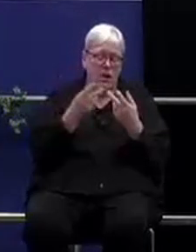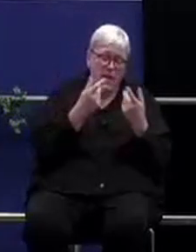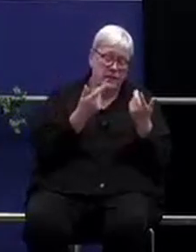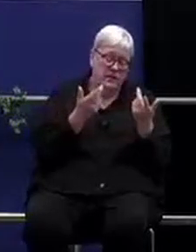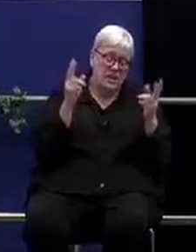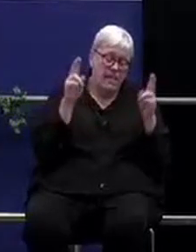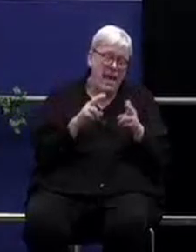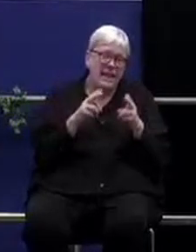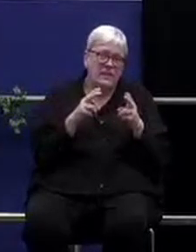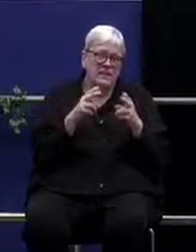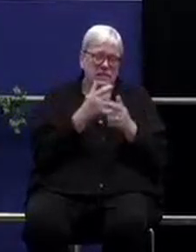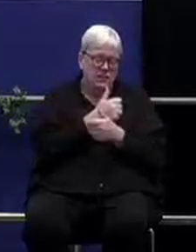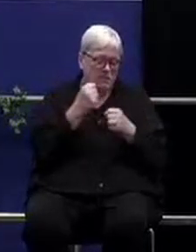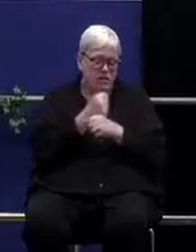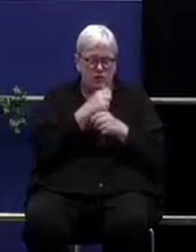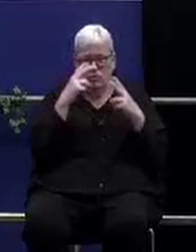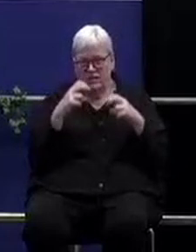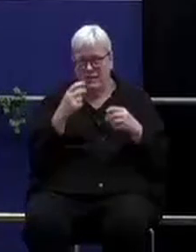and research, and I'm a bit lazy, you know,